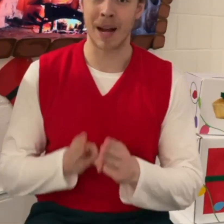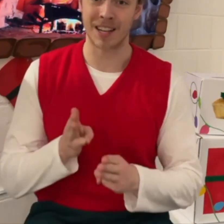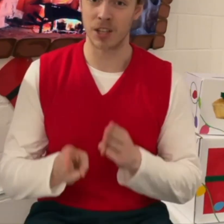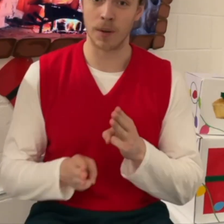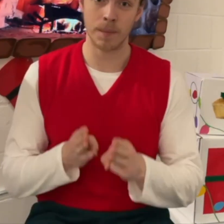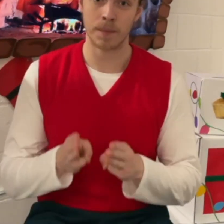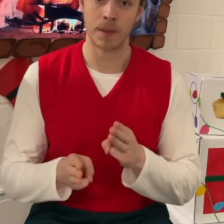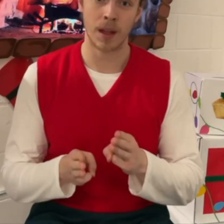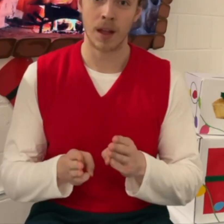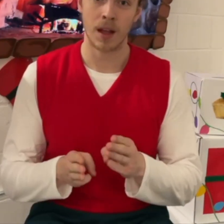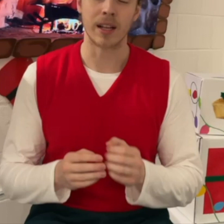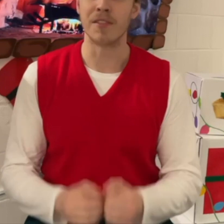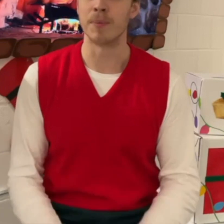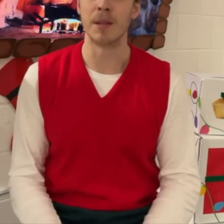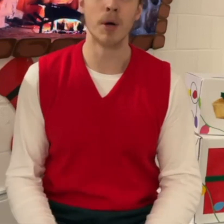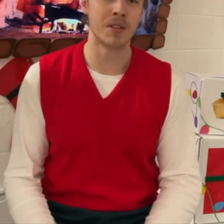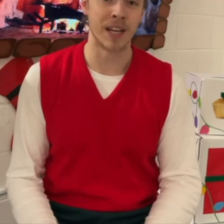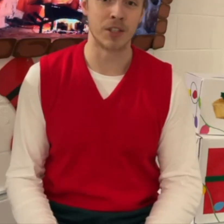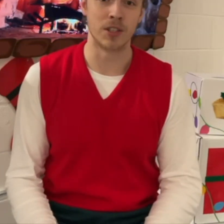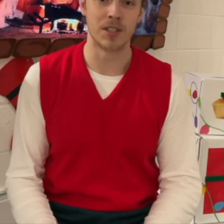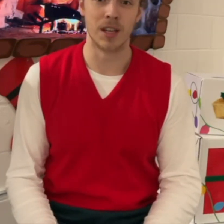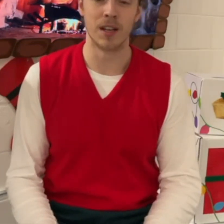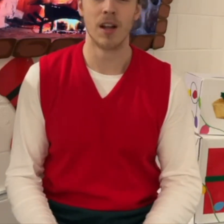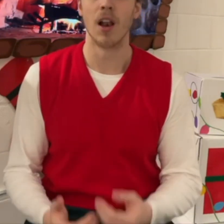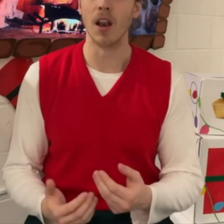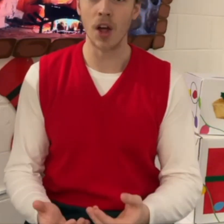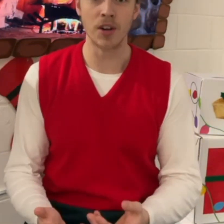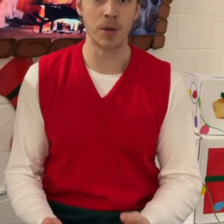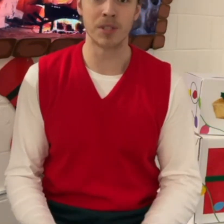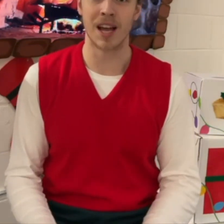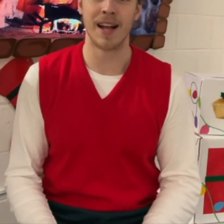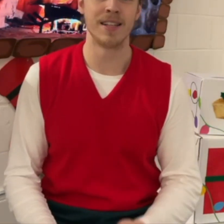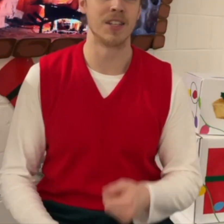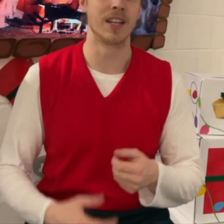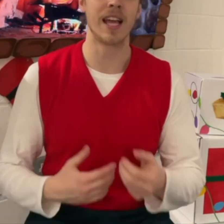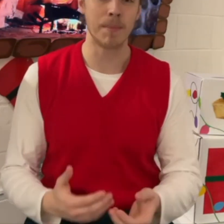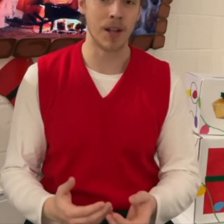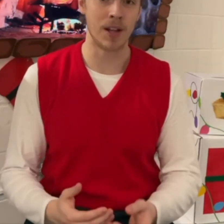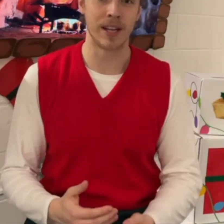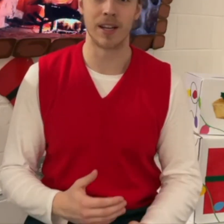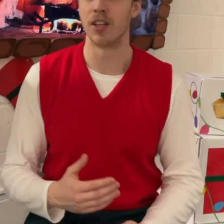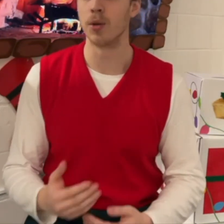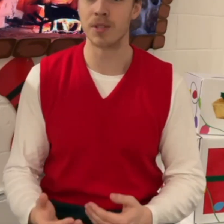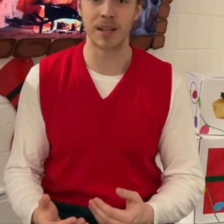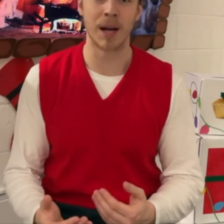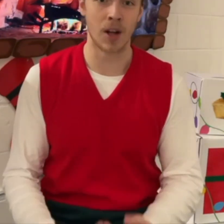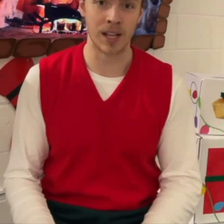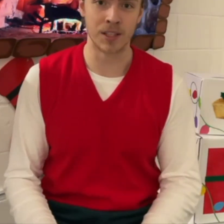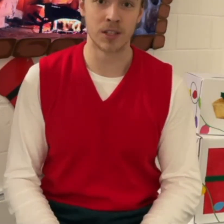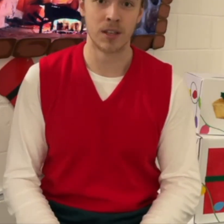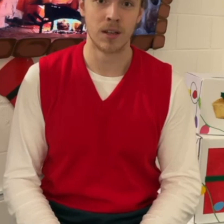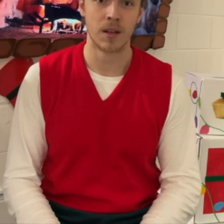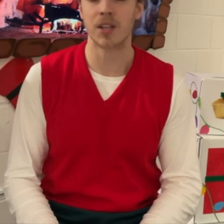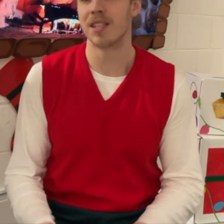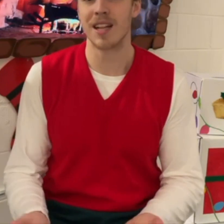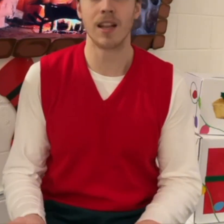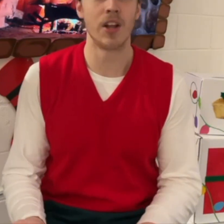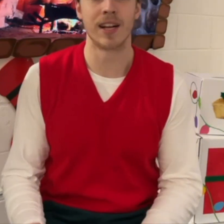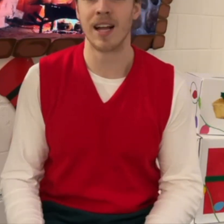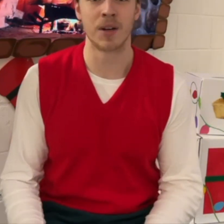Makaton gives me the motivation to learn new signs and keep learning and using my knowledge, because it's like learning a language.